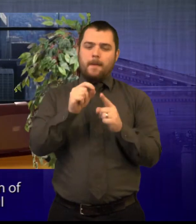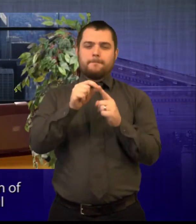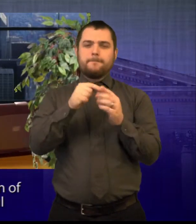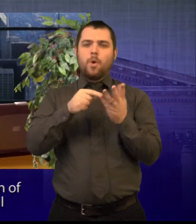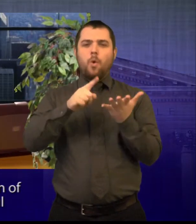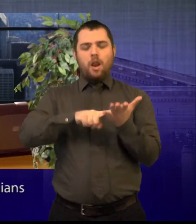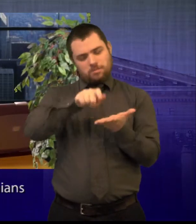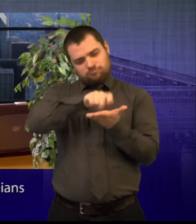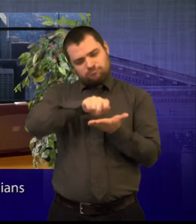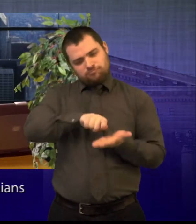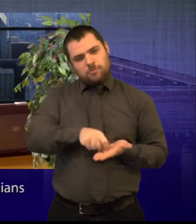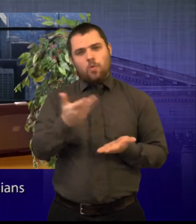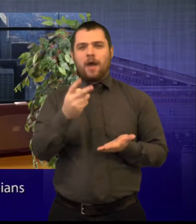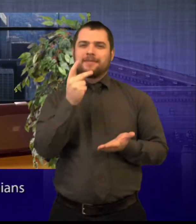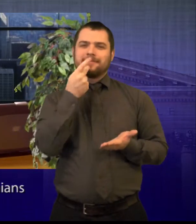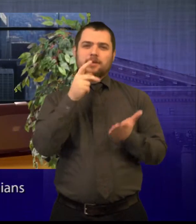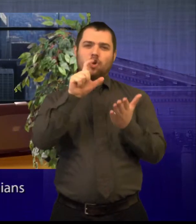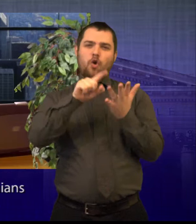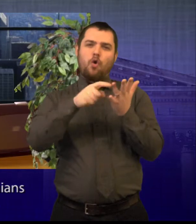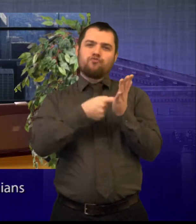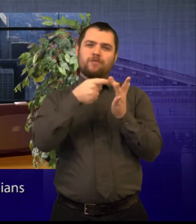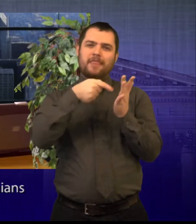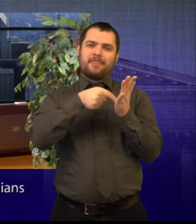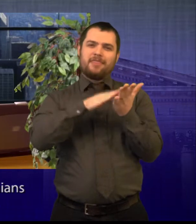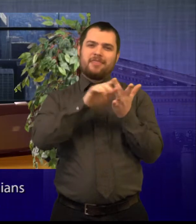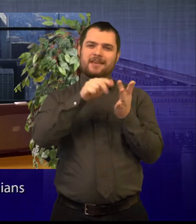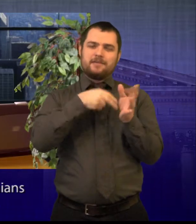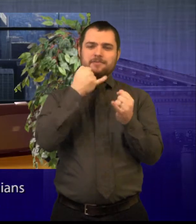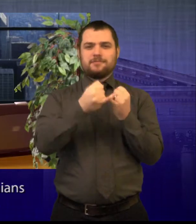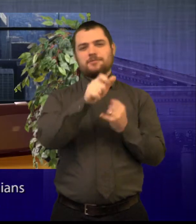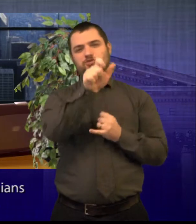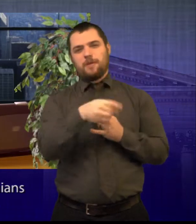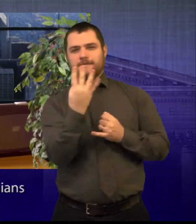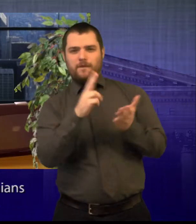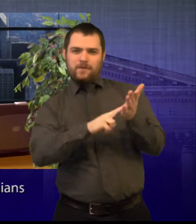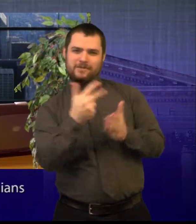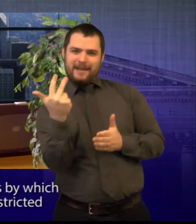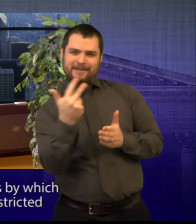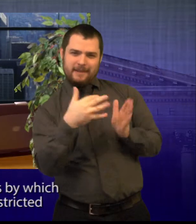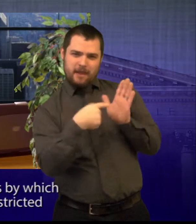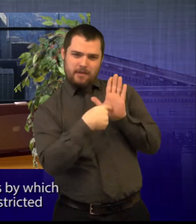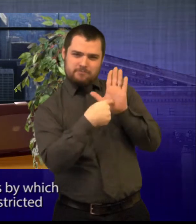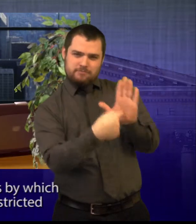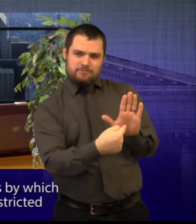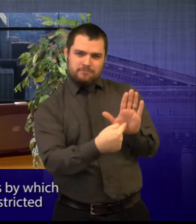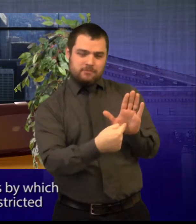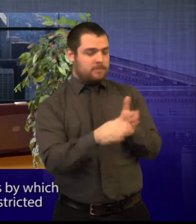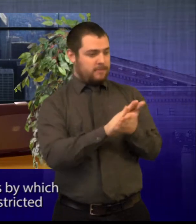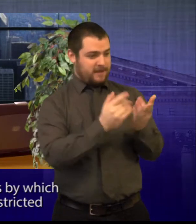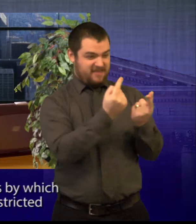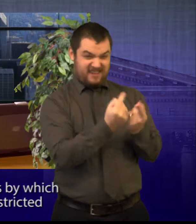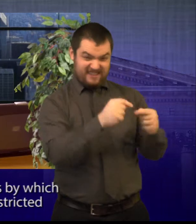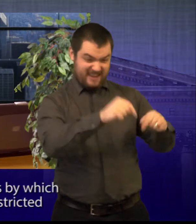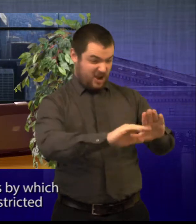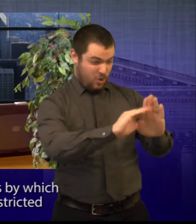apostle Paul and is found in 2 Corinthians chapter 4, verse 18. The visible and material